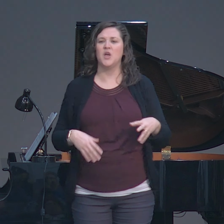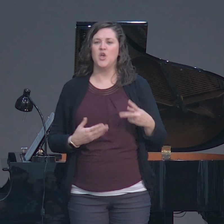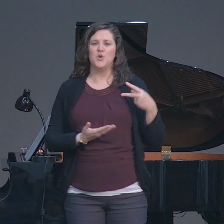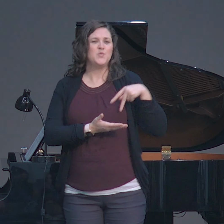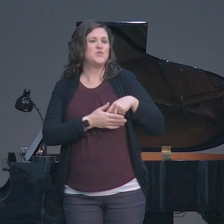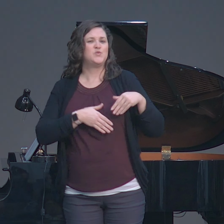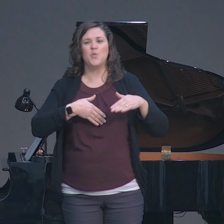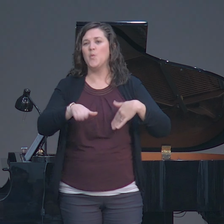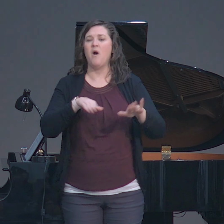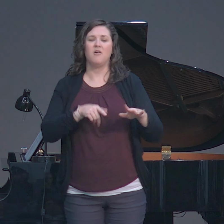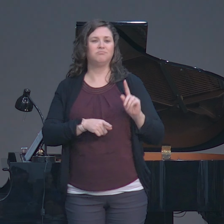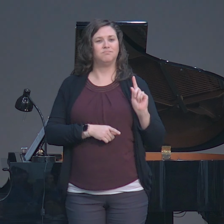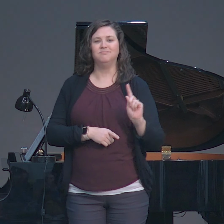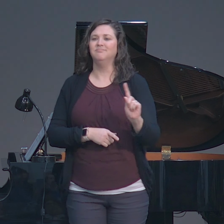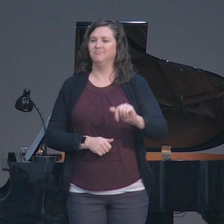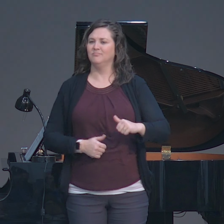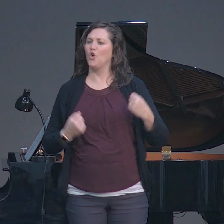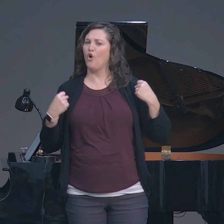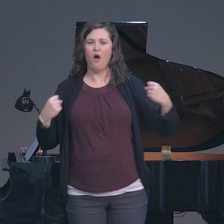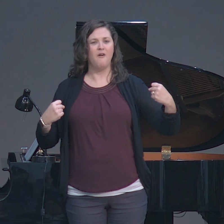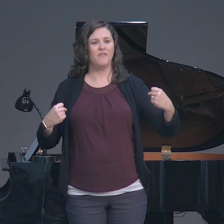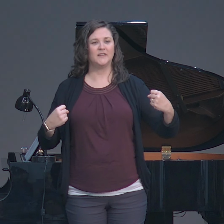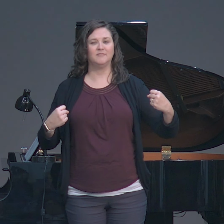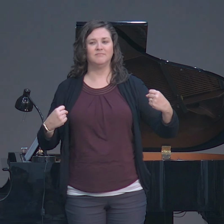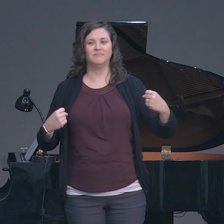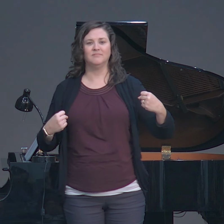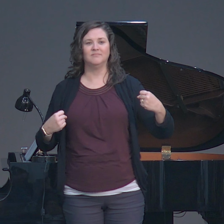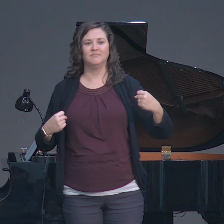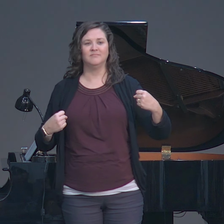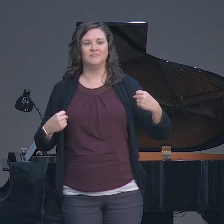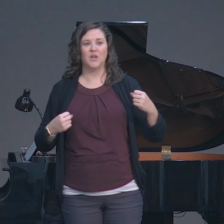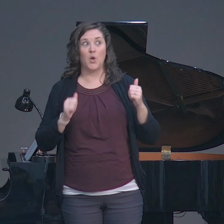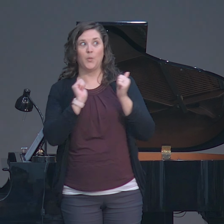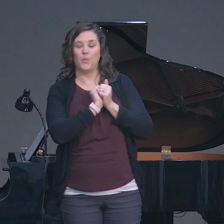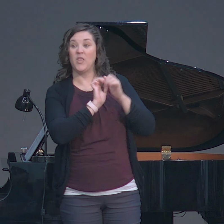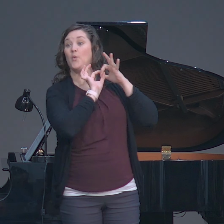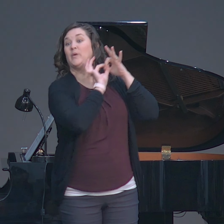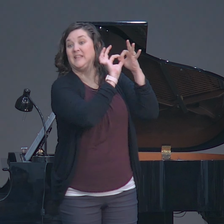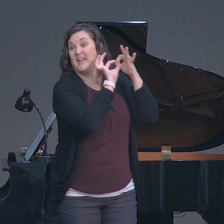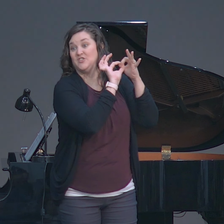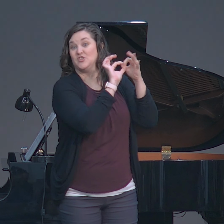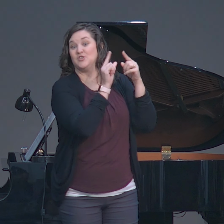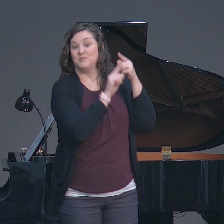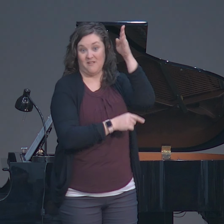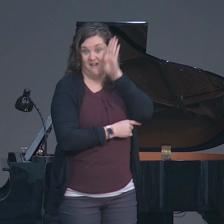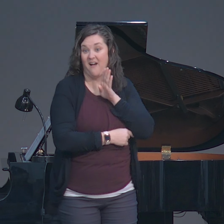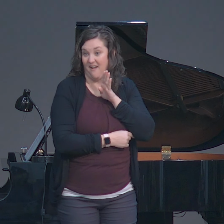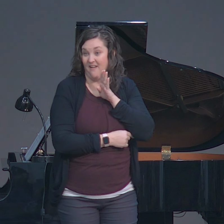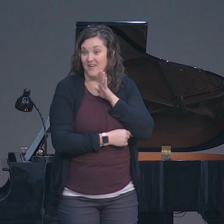held high, confident in their relationship with God.